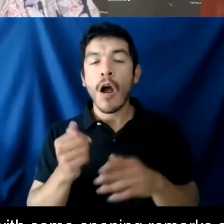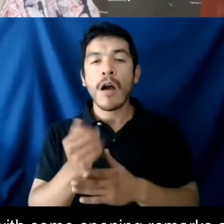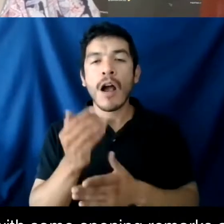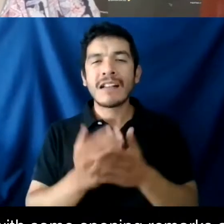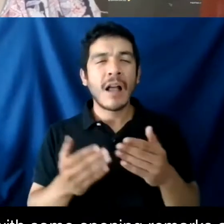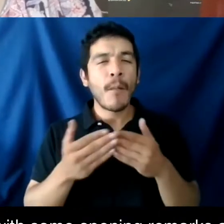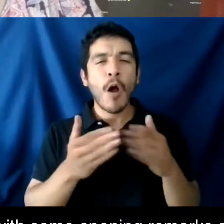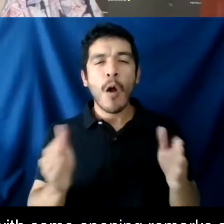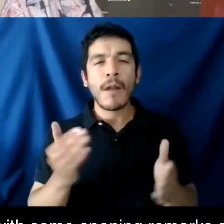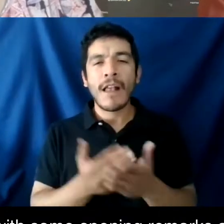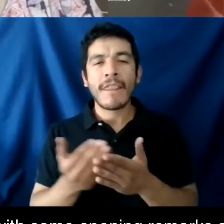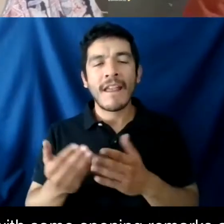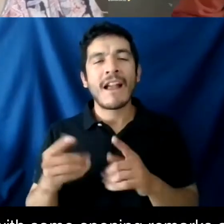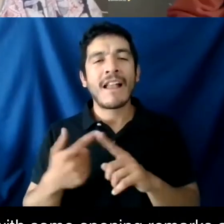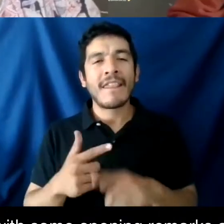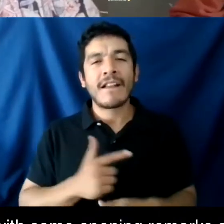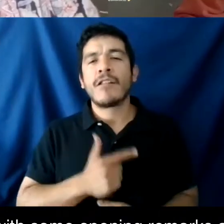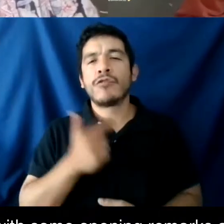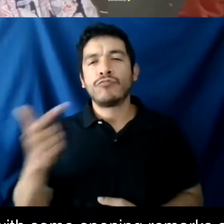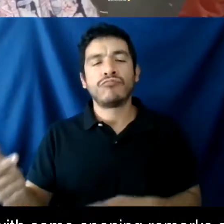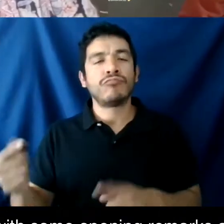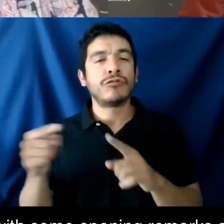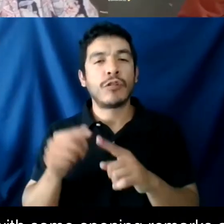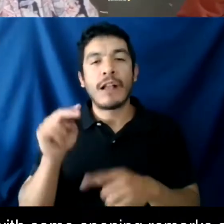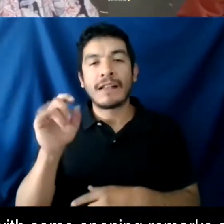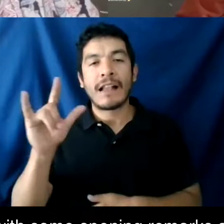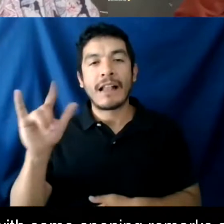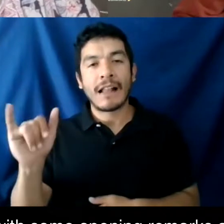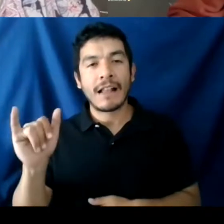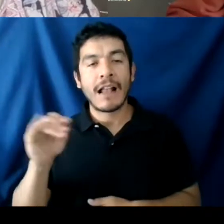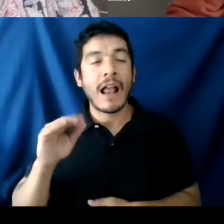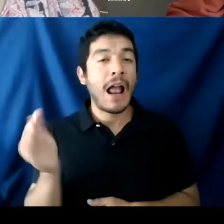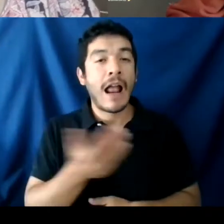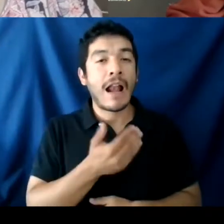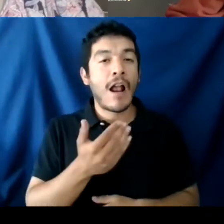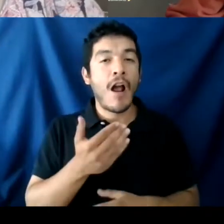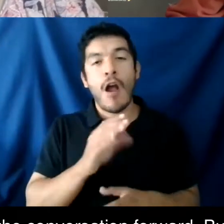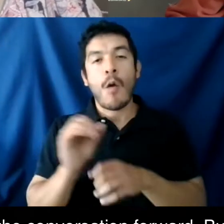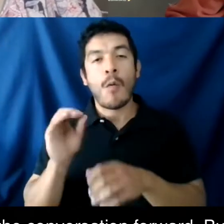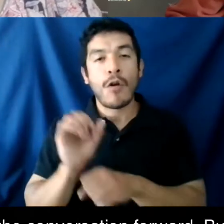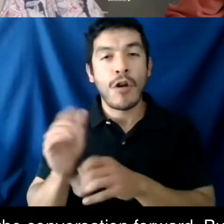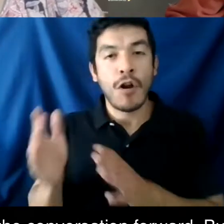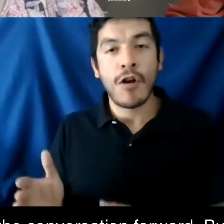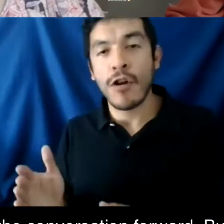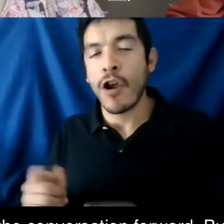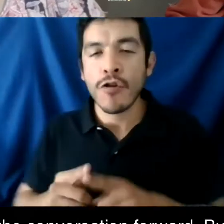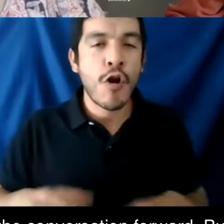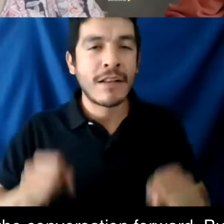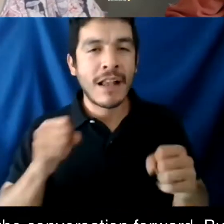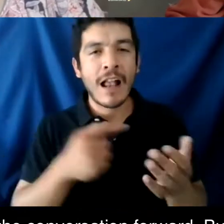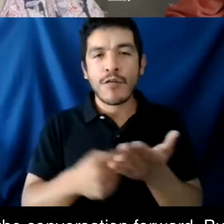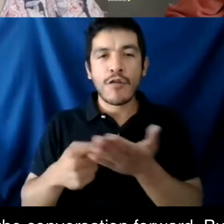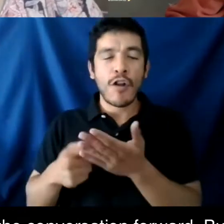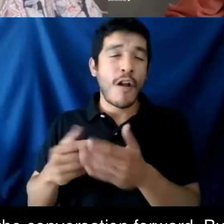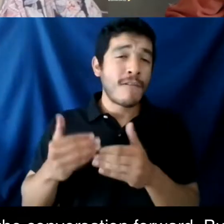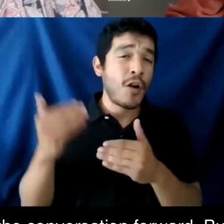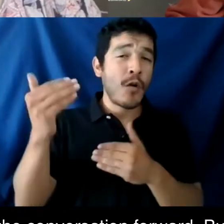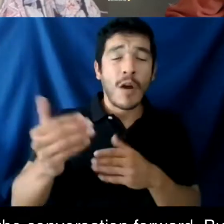remarks and then pass it back to Nelly and our colleagues to take the conversation forward.